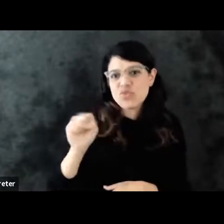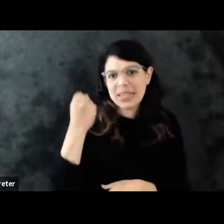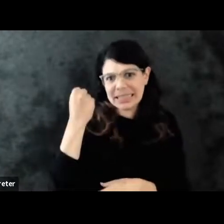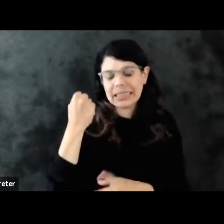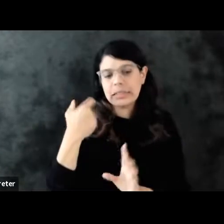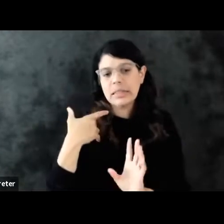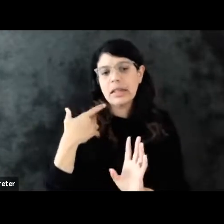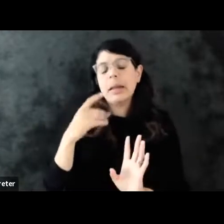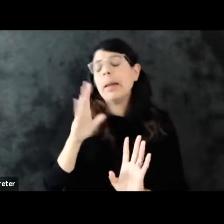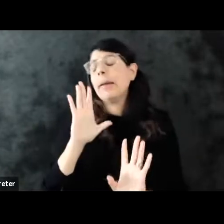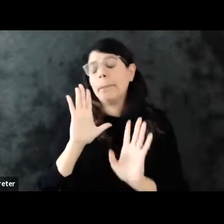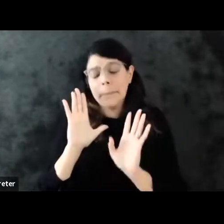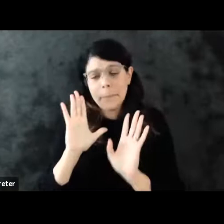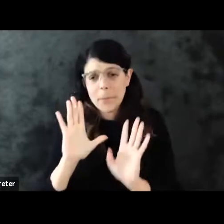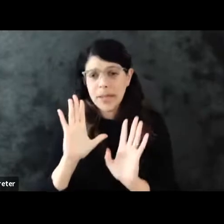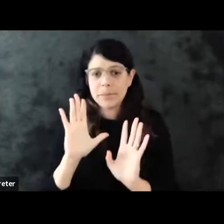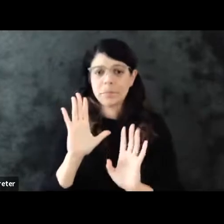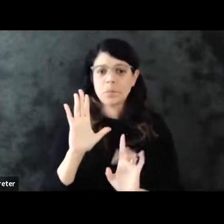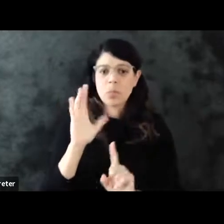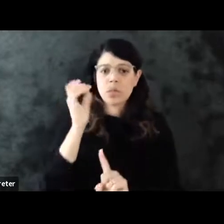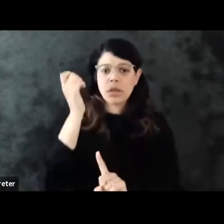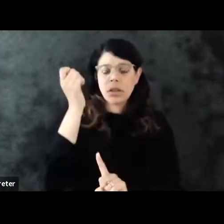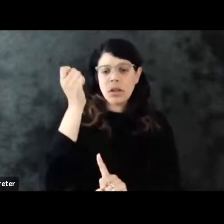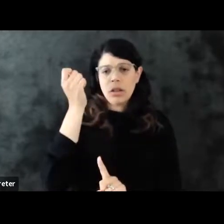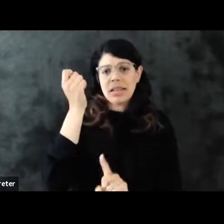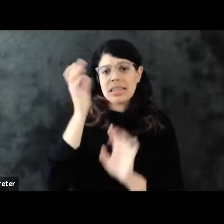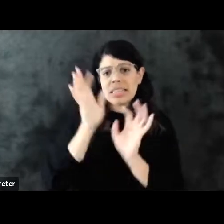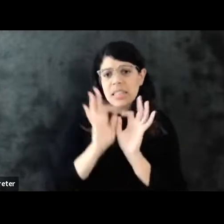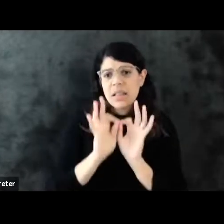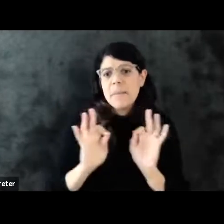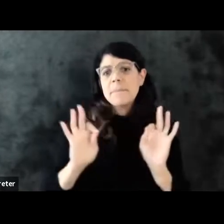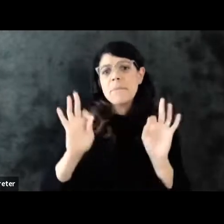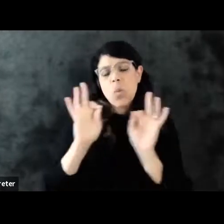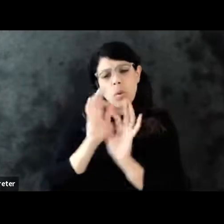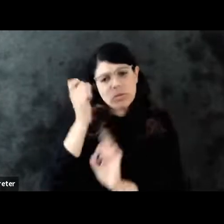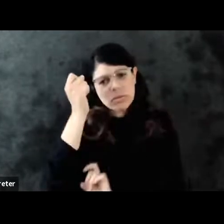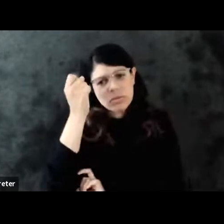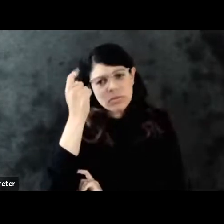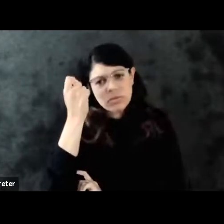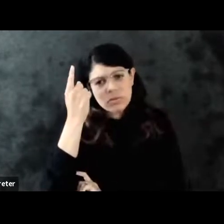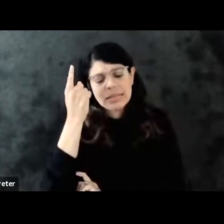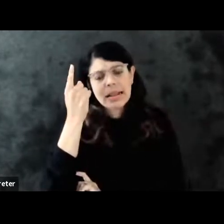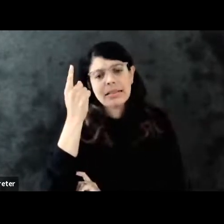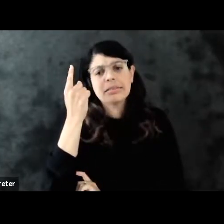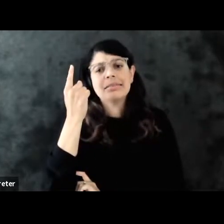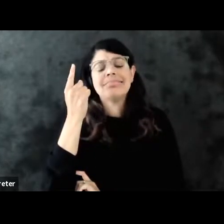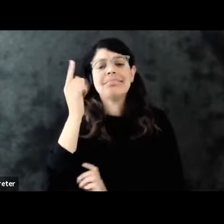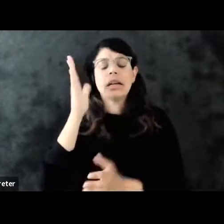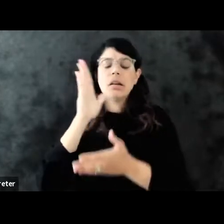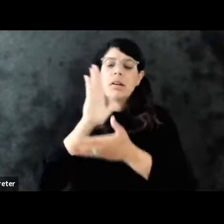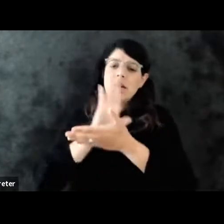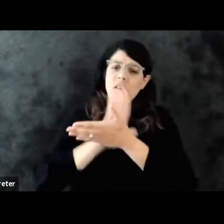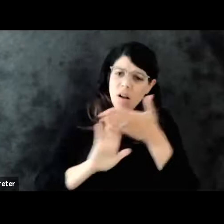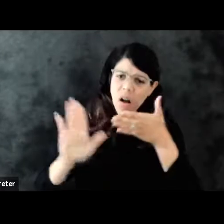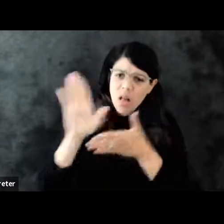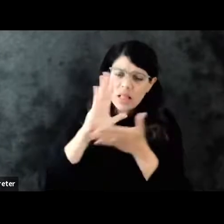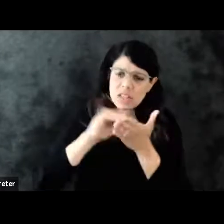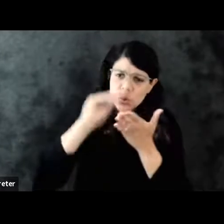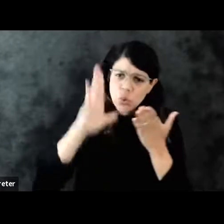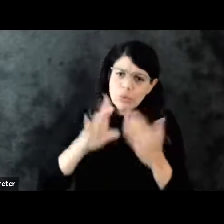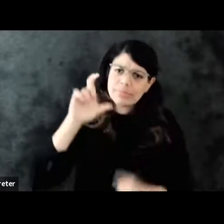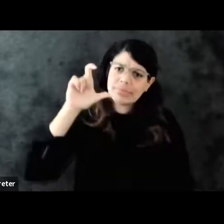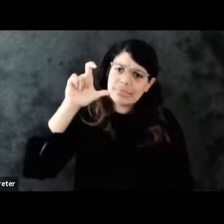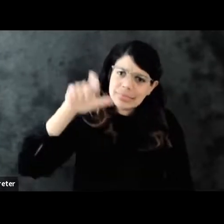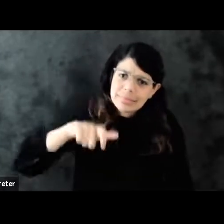understand the responsibility that college students have today to provide leadership, to really get out there and find